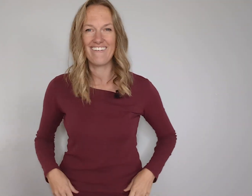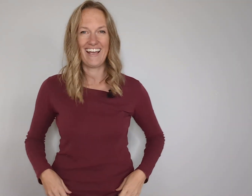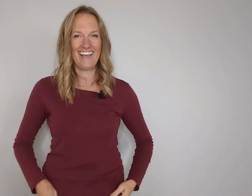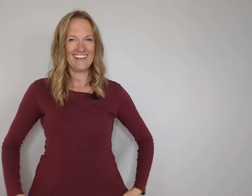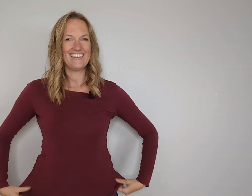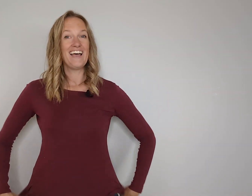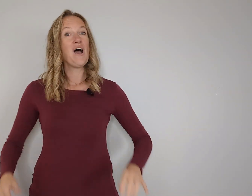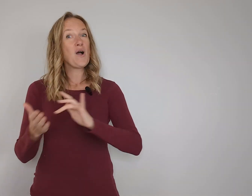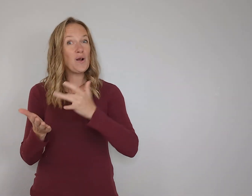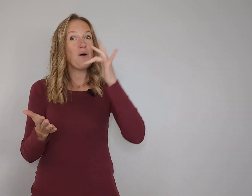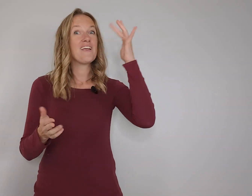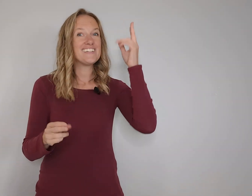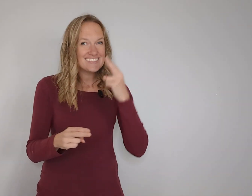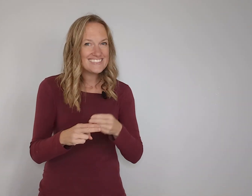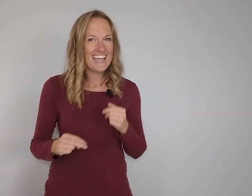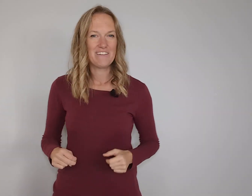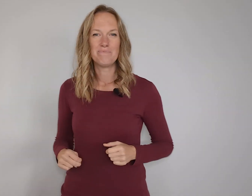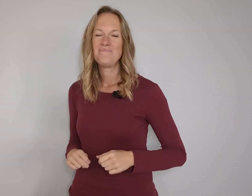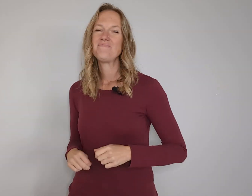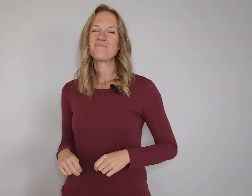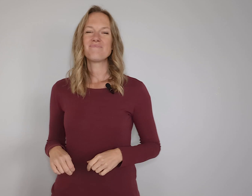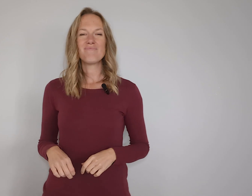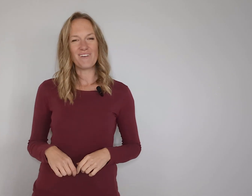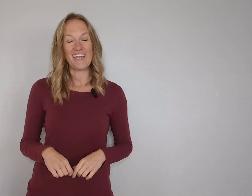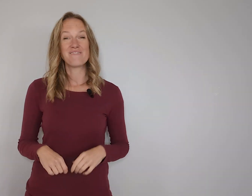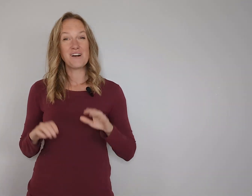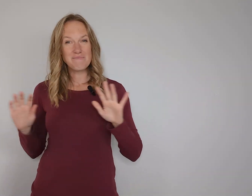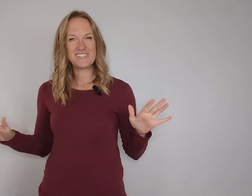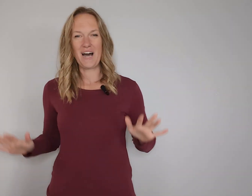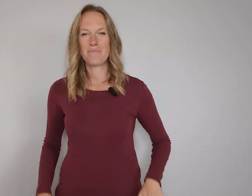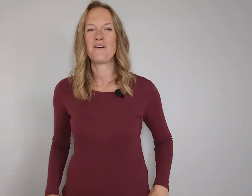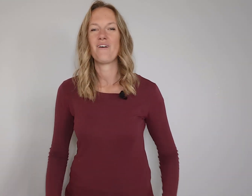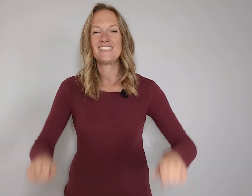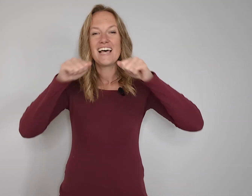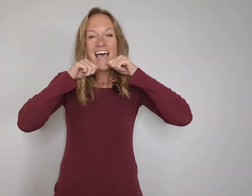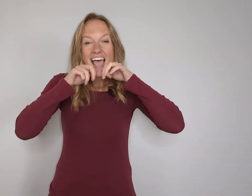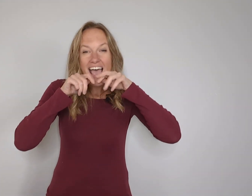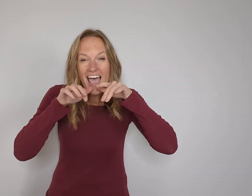okay? Glorious name. Okay, from the top, the chorus.